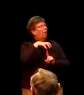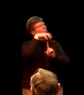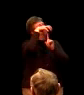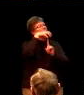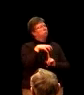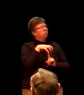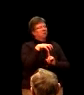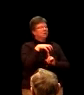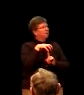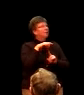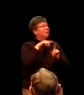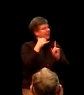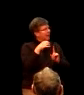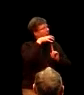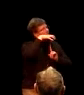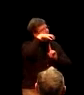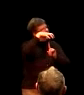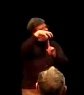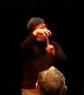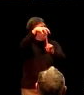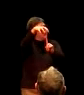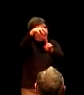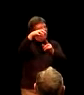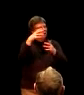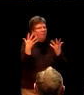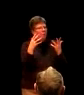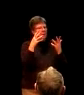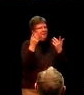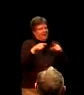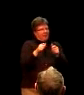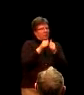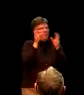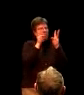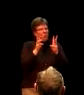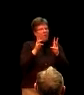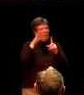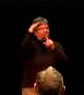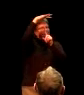we're now getting this vertical view of what the weather's doing.